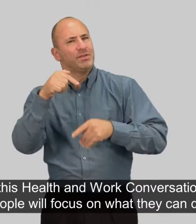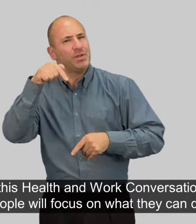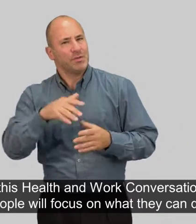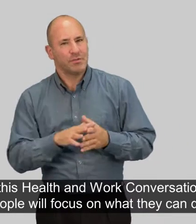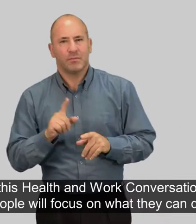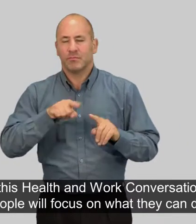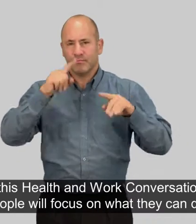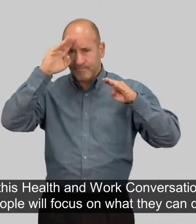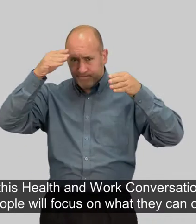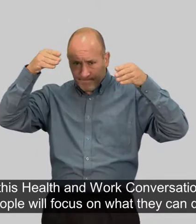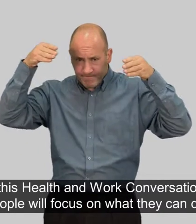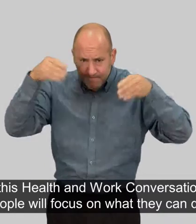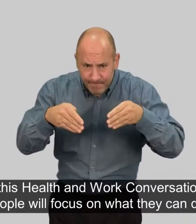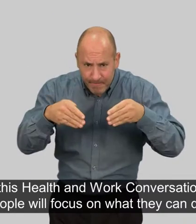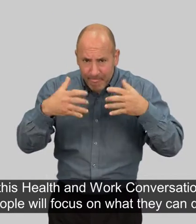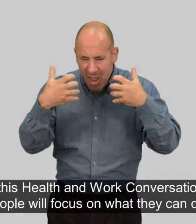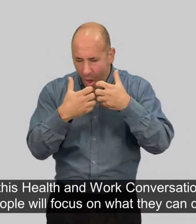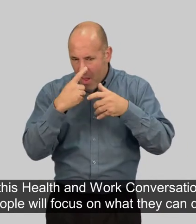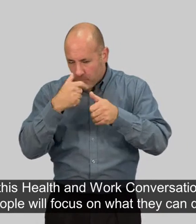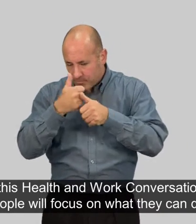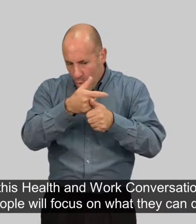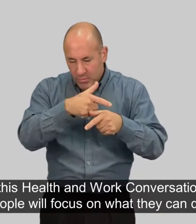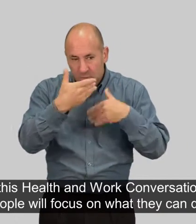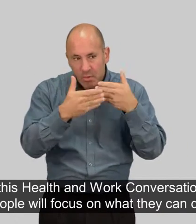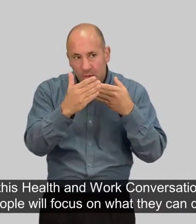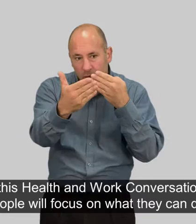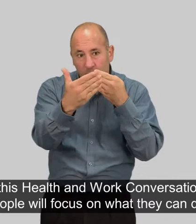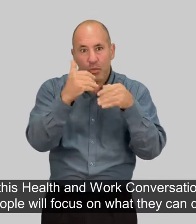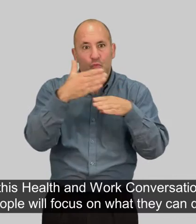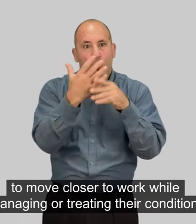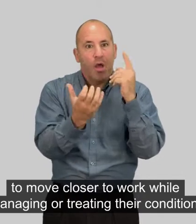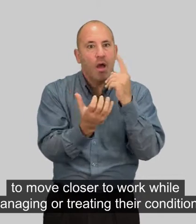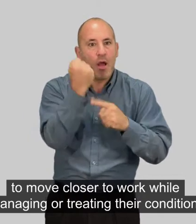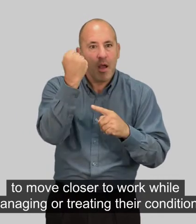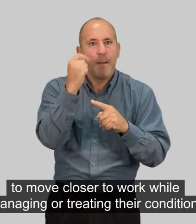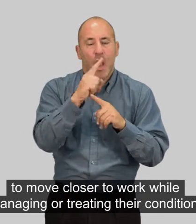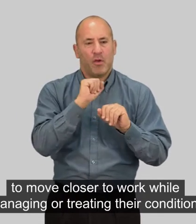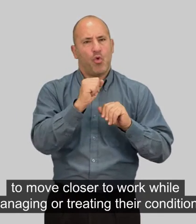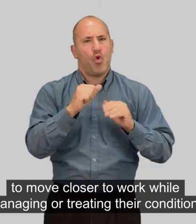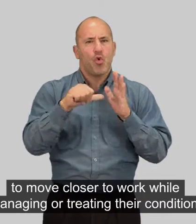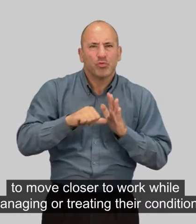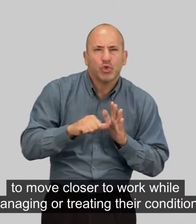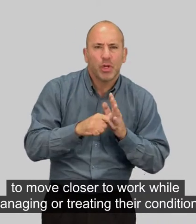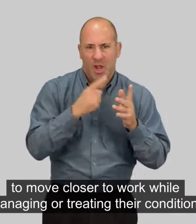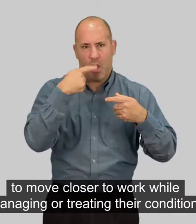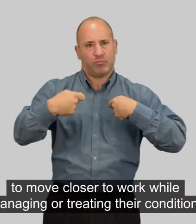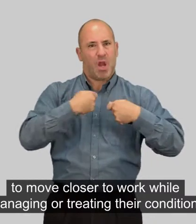In this health and work conversation, people will focus on what they can do to move closer to work while managing or treating